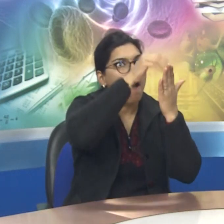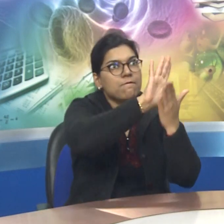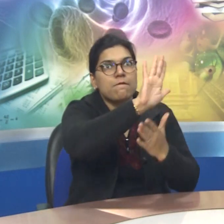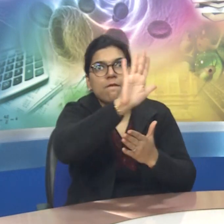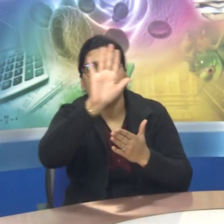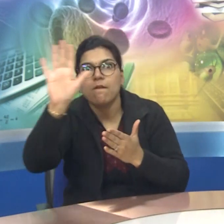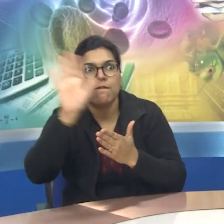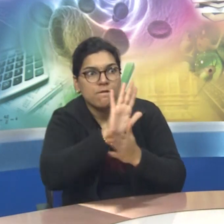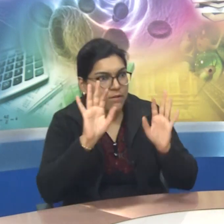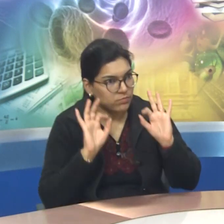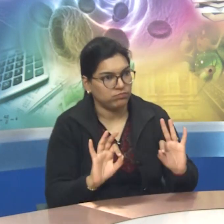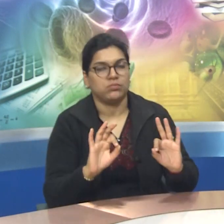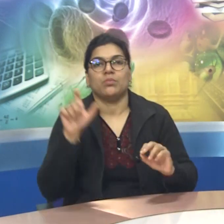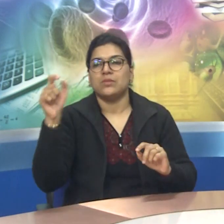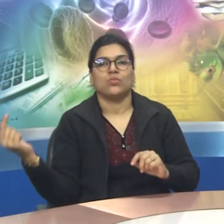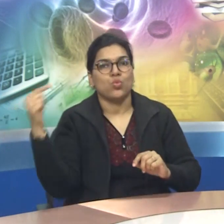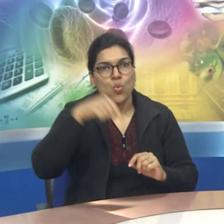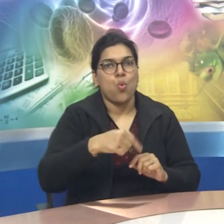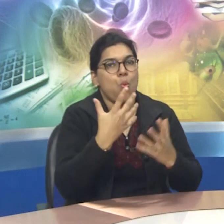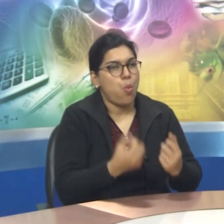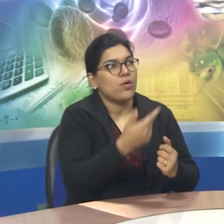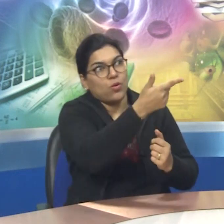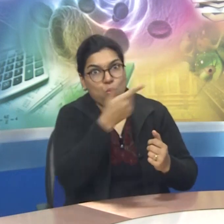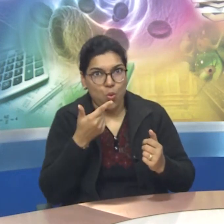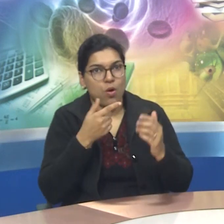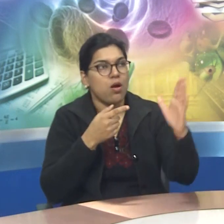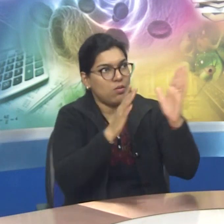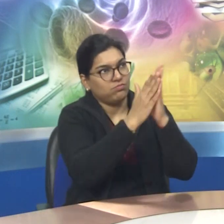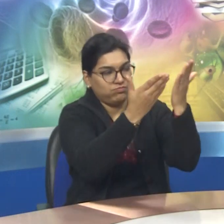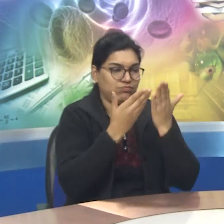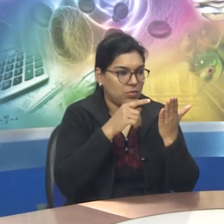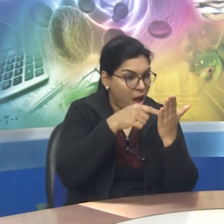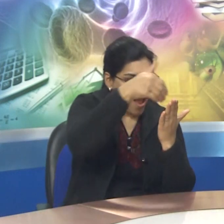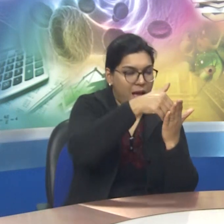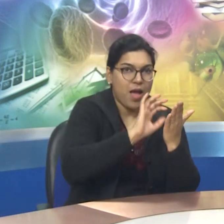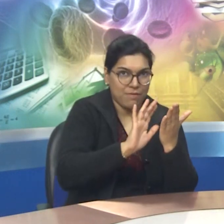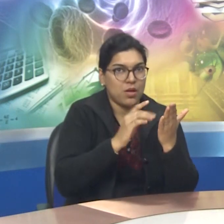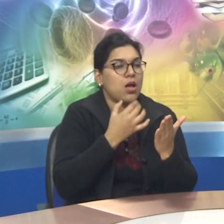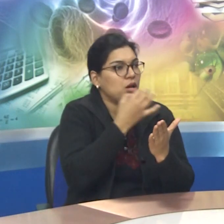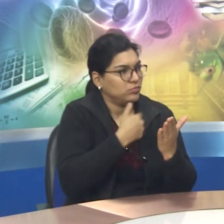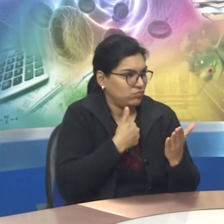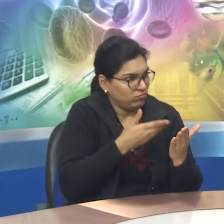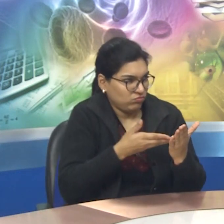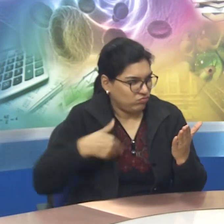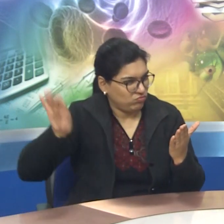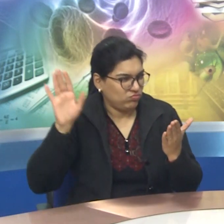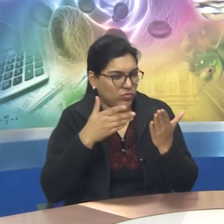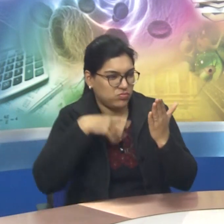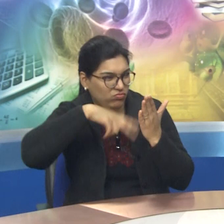subject analytical entries. Therefore, the fourth law calls for the classified